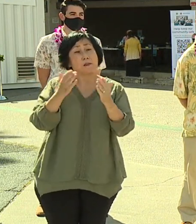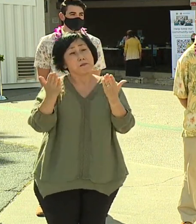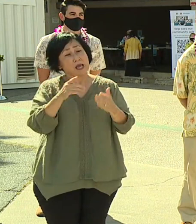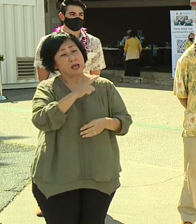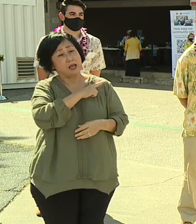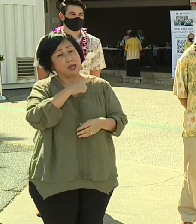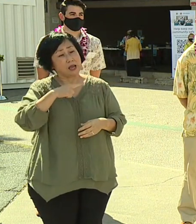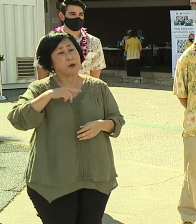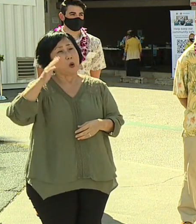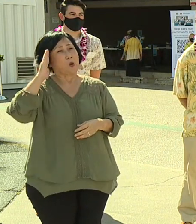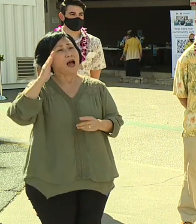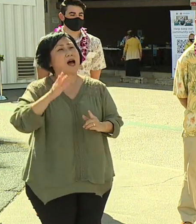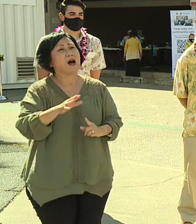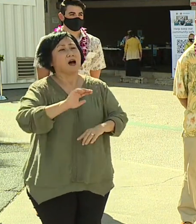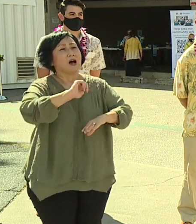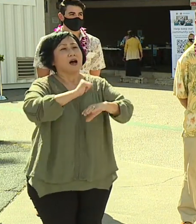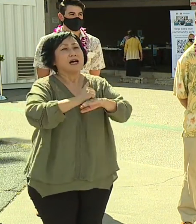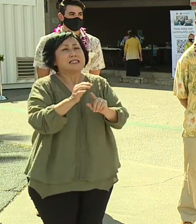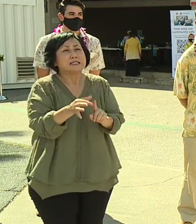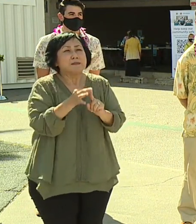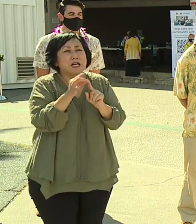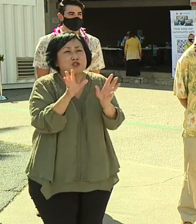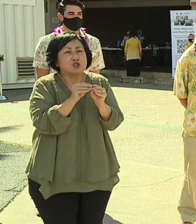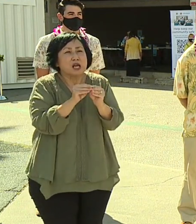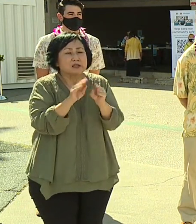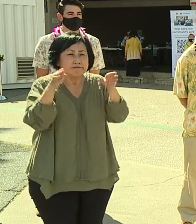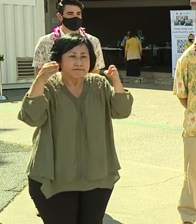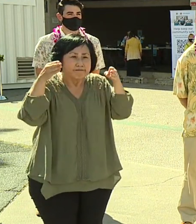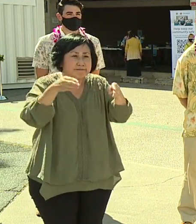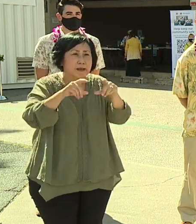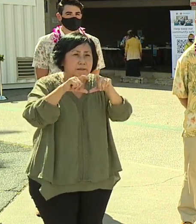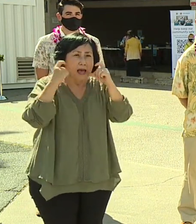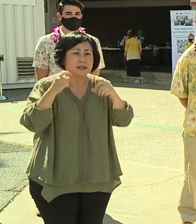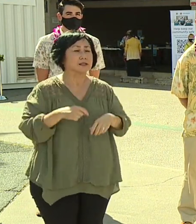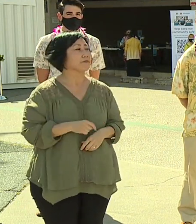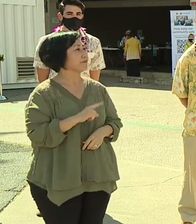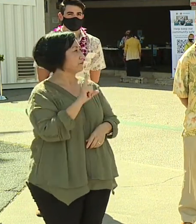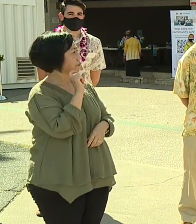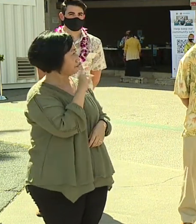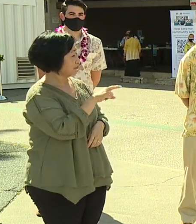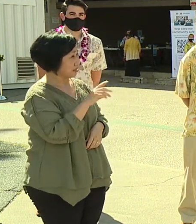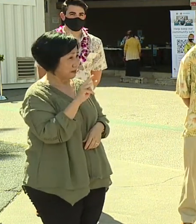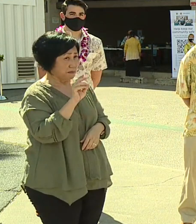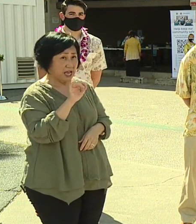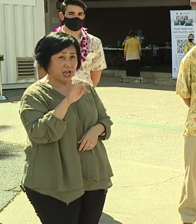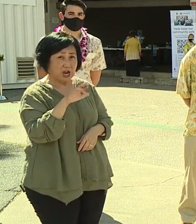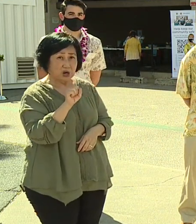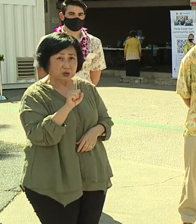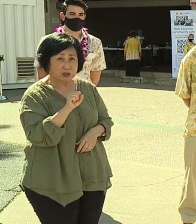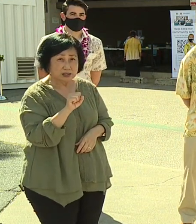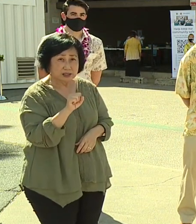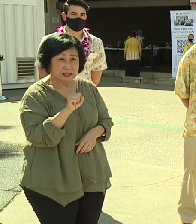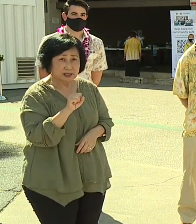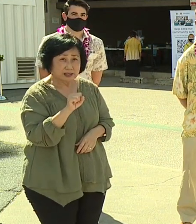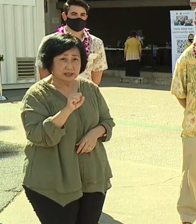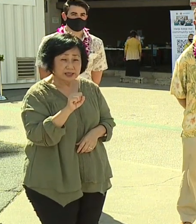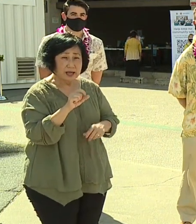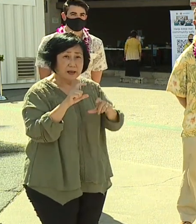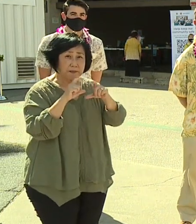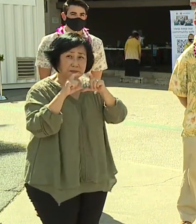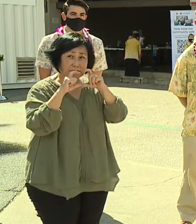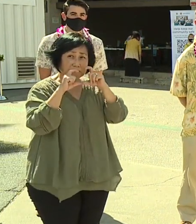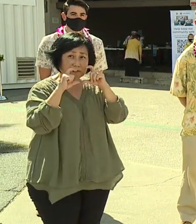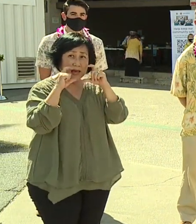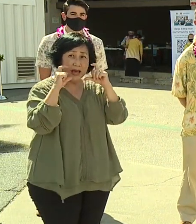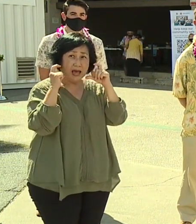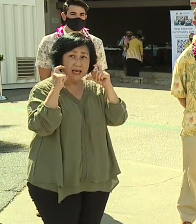at coming into special session to deal with this important issue. She's also said the mayors have to agree on one proposed mask mandate that's